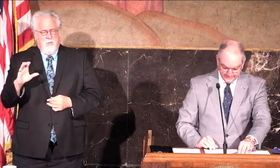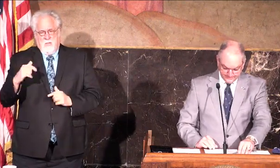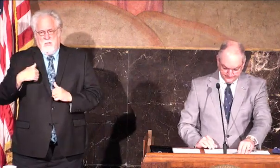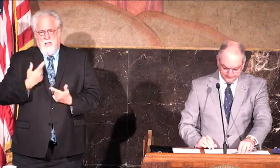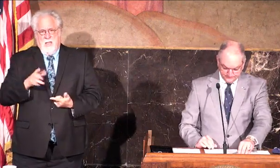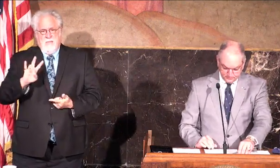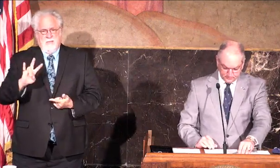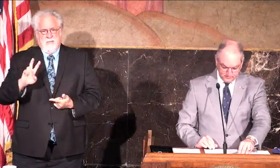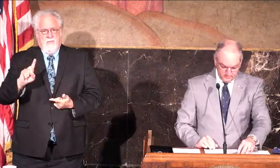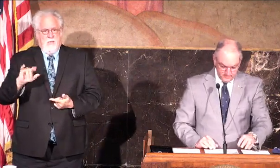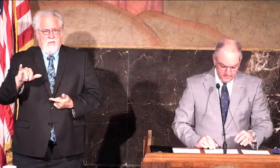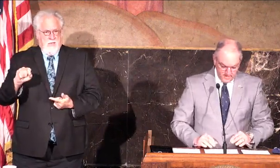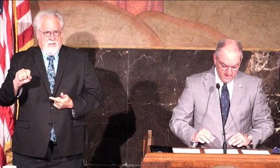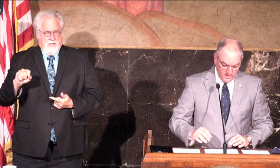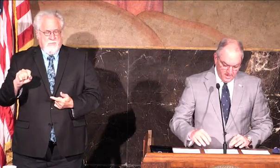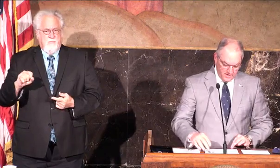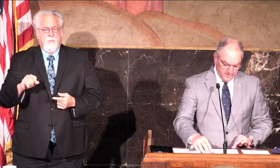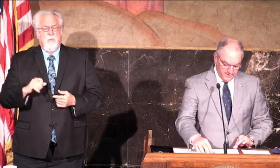7 days.